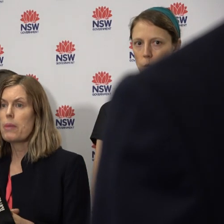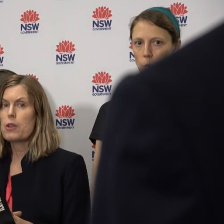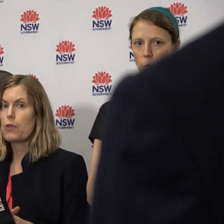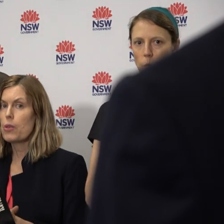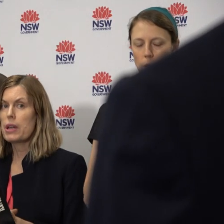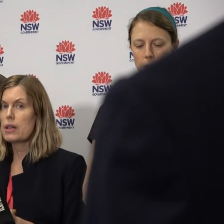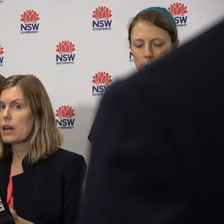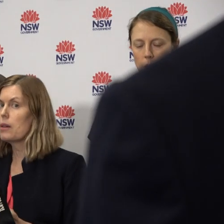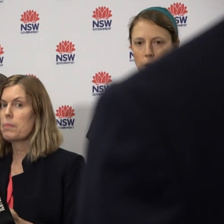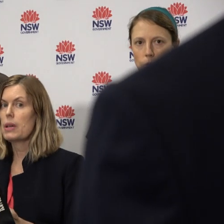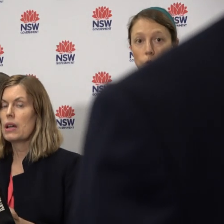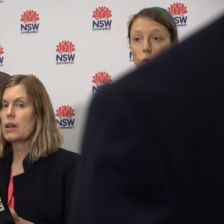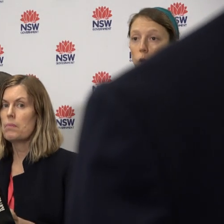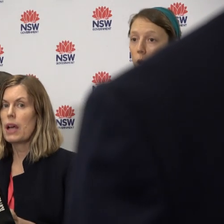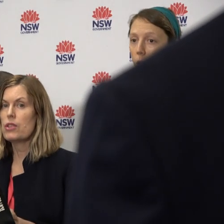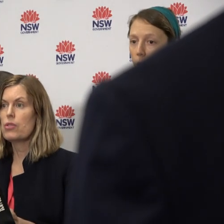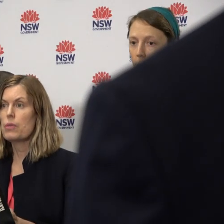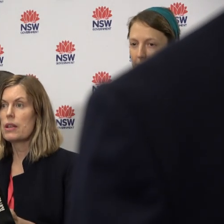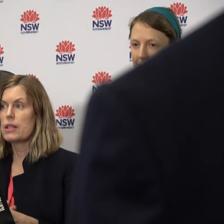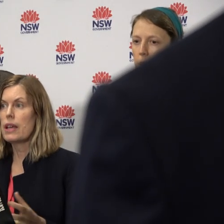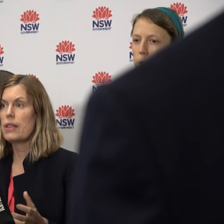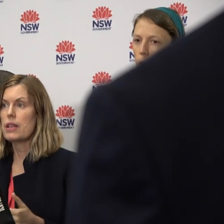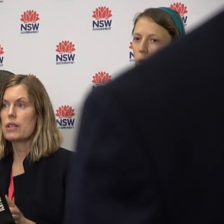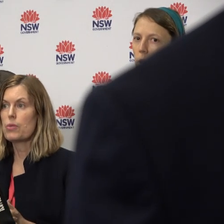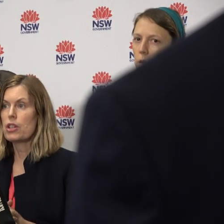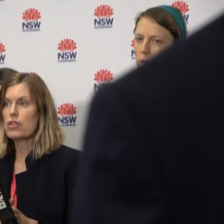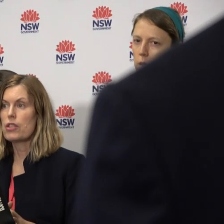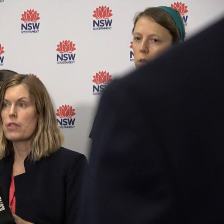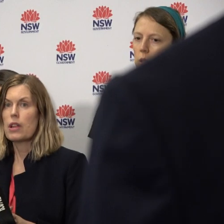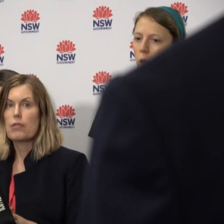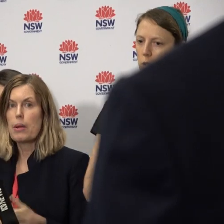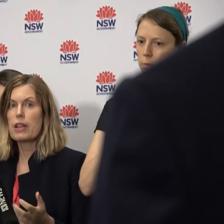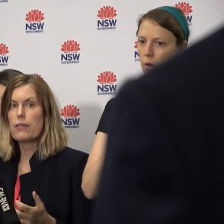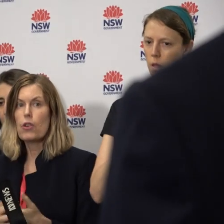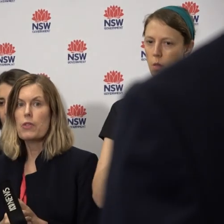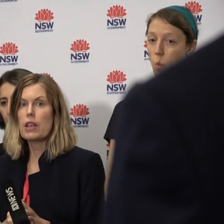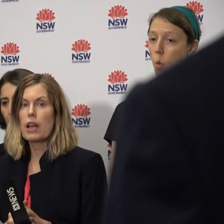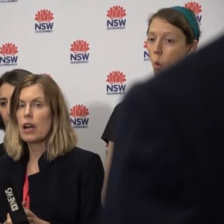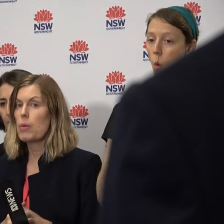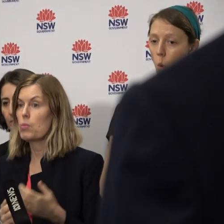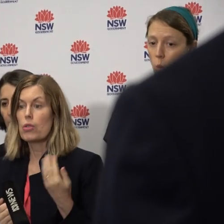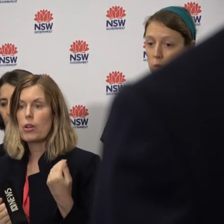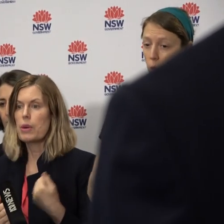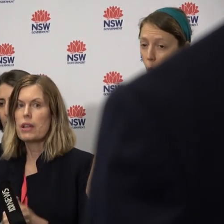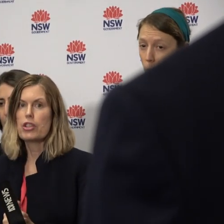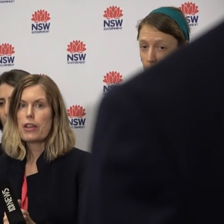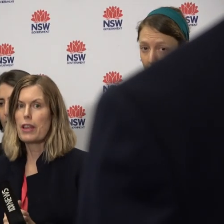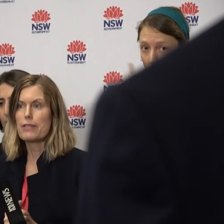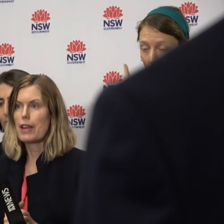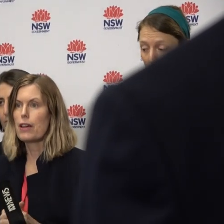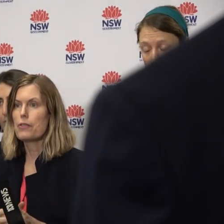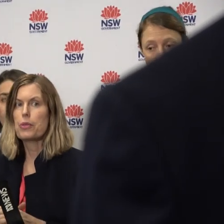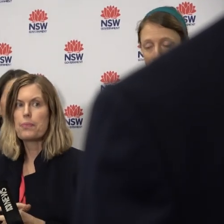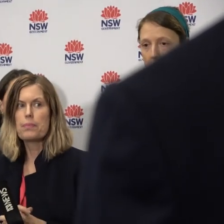but I'm happy to follow it up. As you understand, these situations are rapidly evolving. We'll go and check